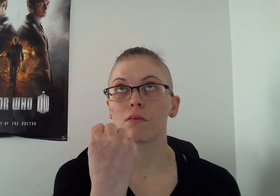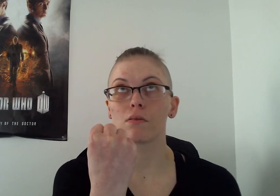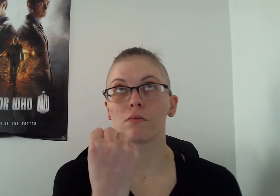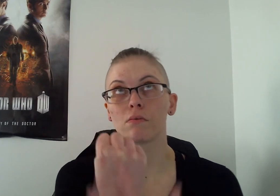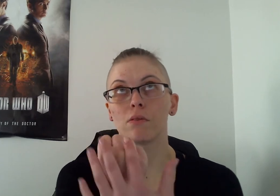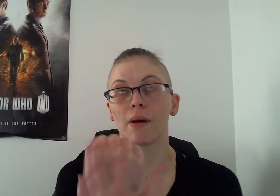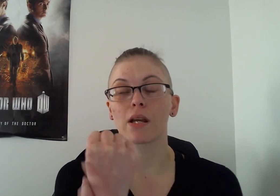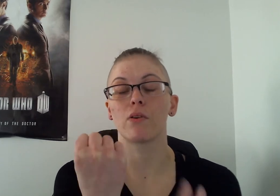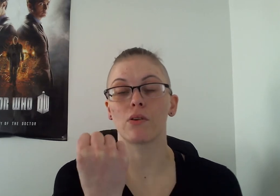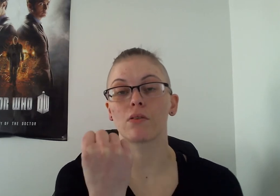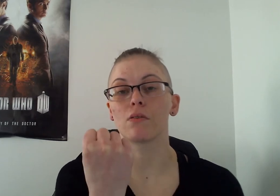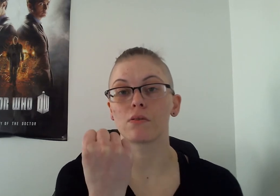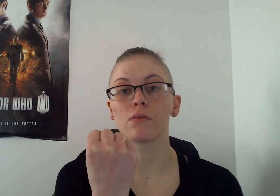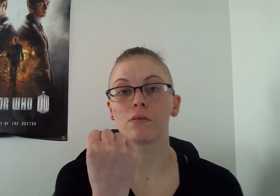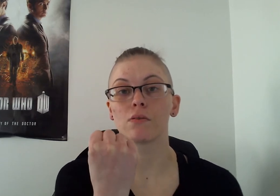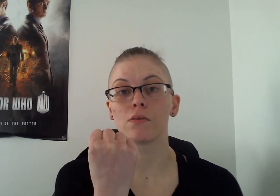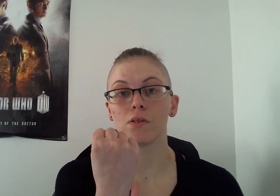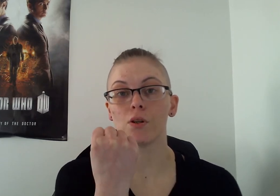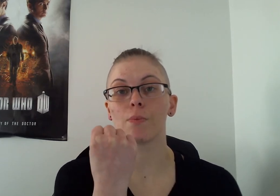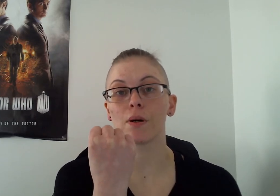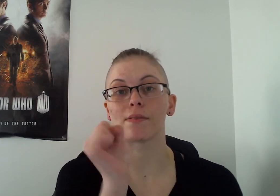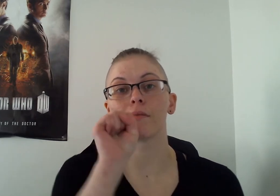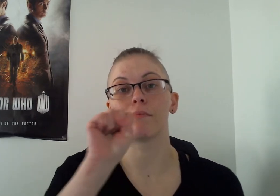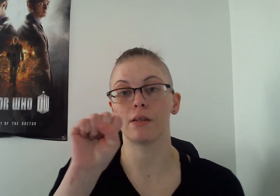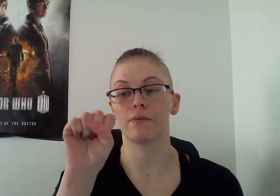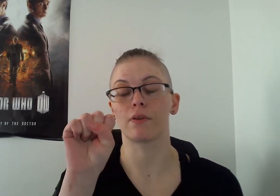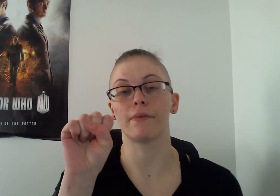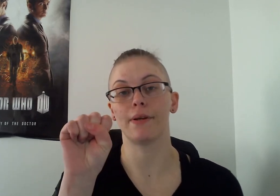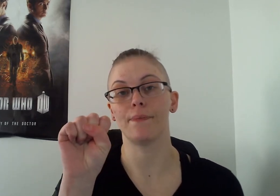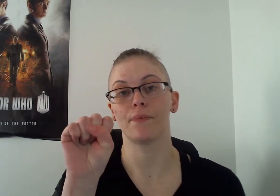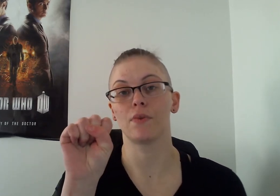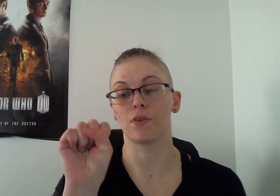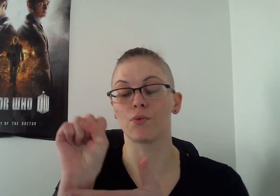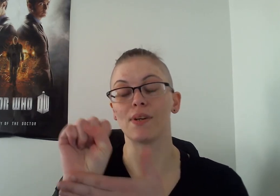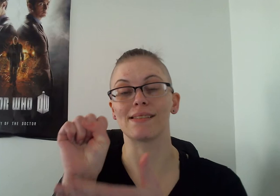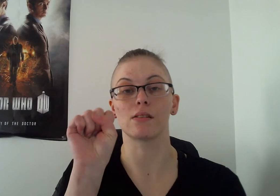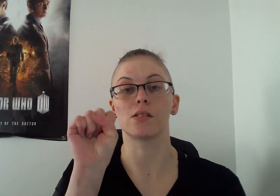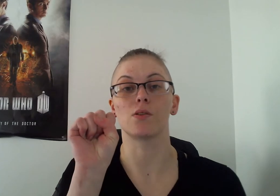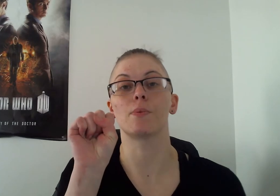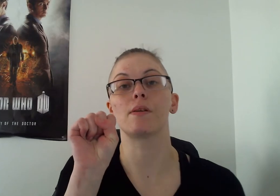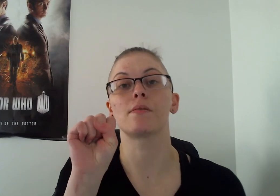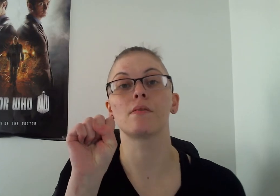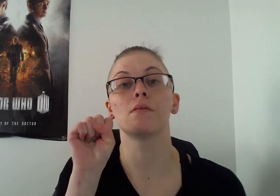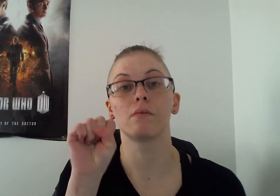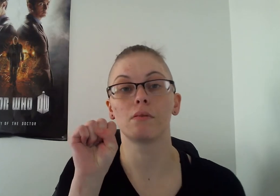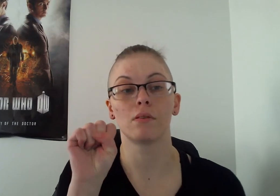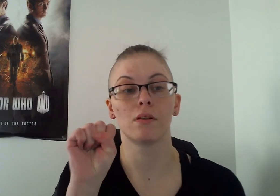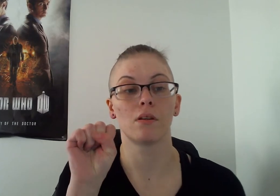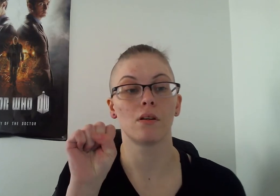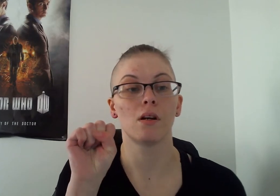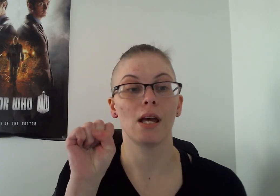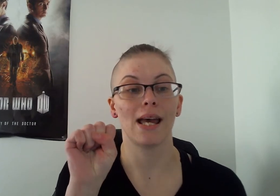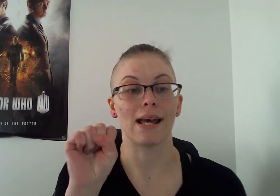knuckles, the back of your knuckles, to a person, but the front of it. So your wrist is to the person.